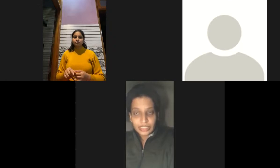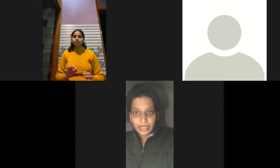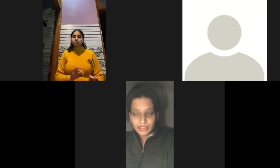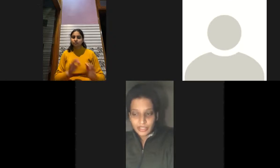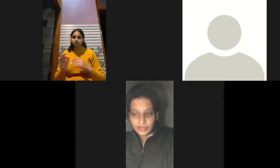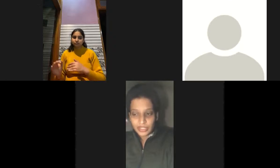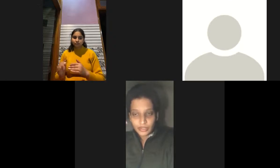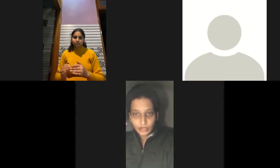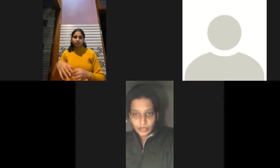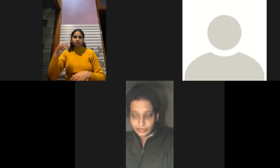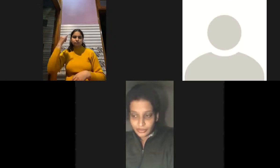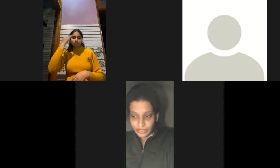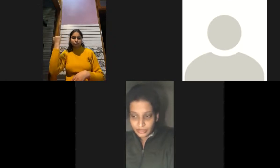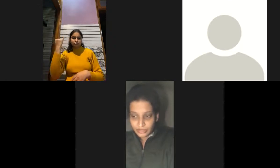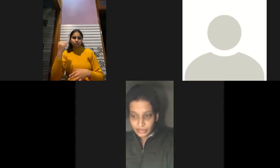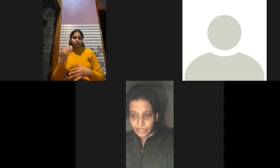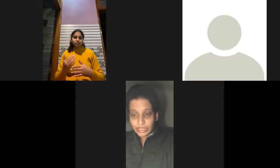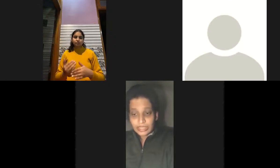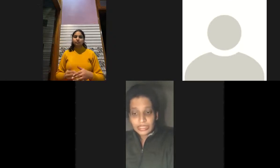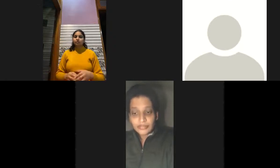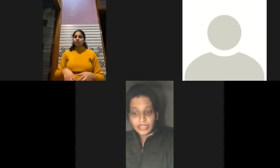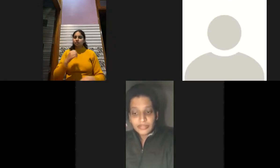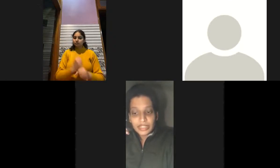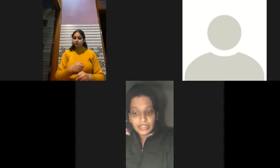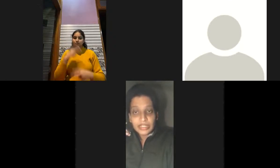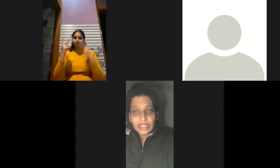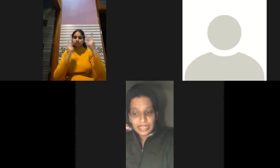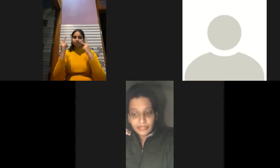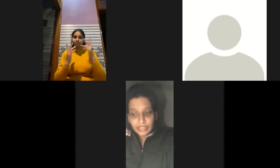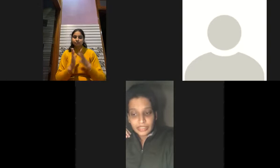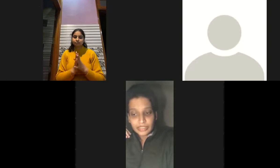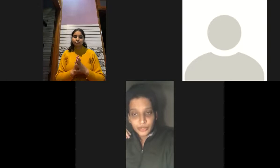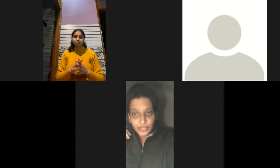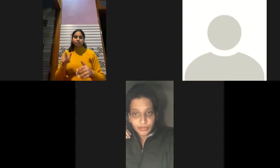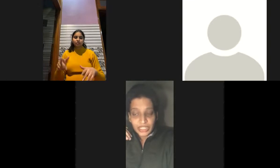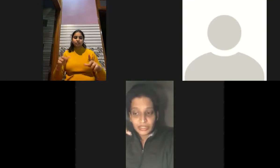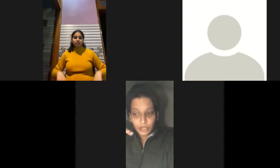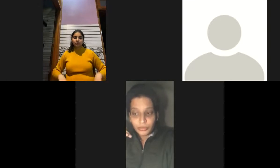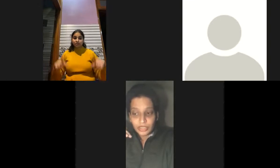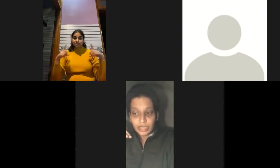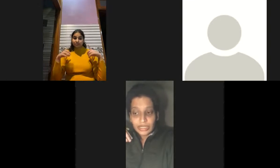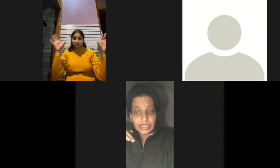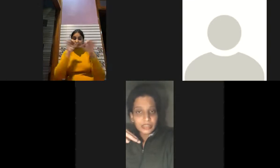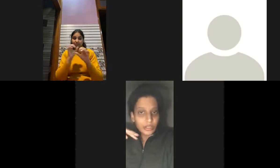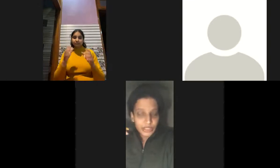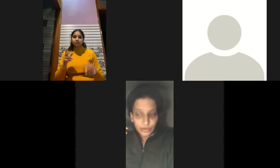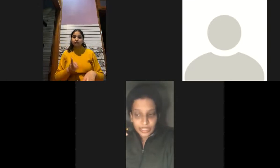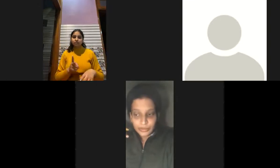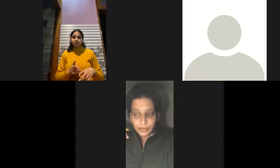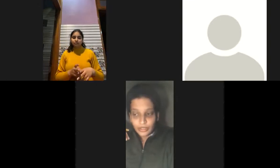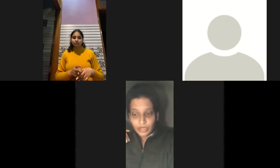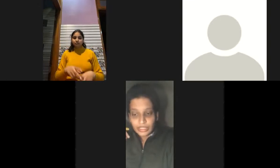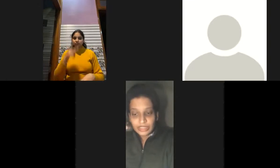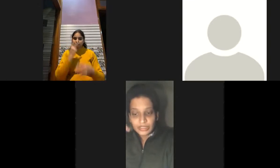the imaginative center of Gulliver's Travels. Gulliver, living under the naive illusion of being the normal, does not